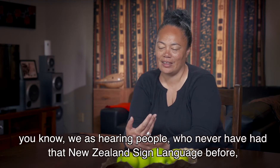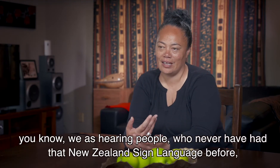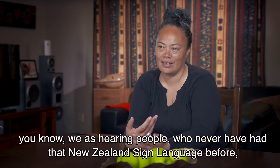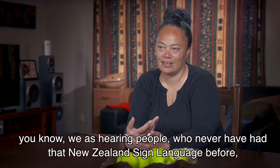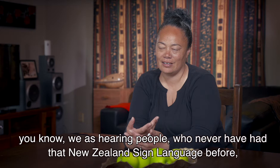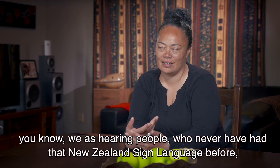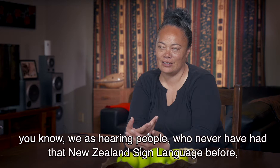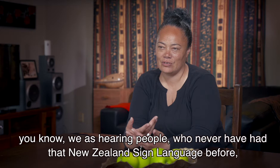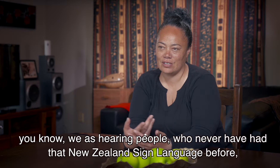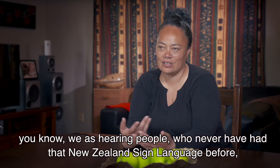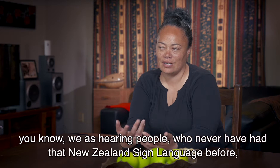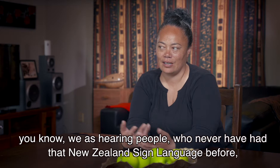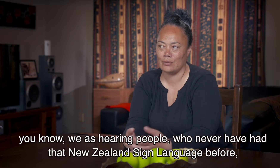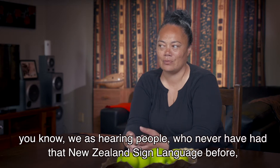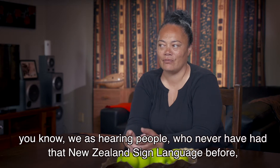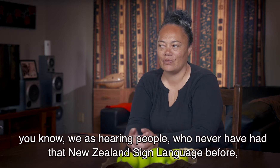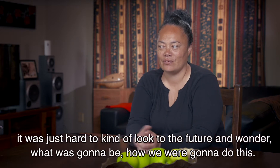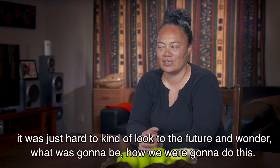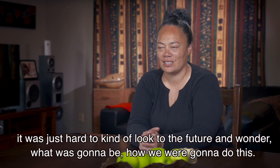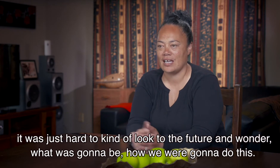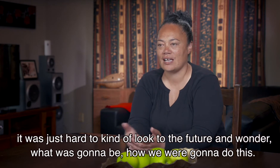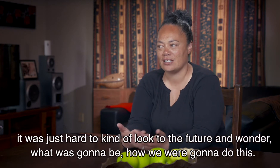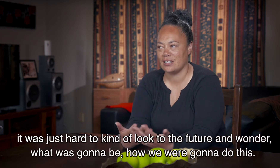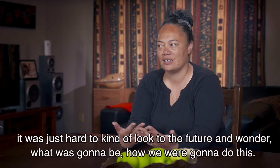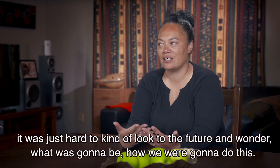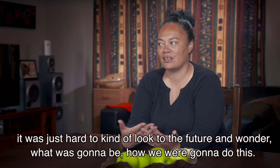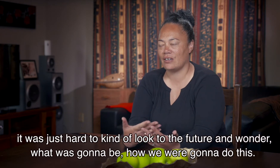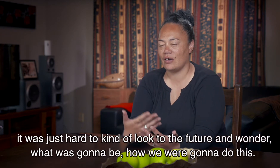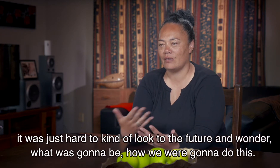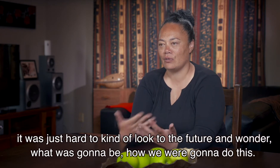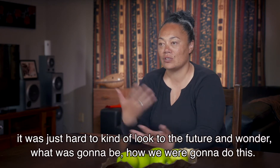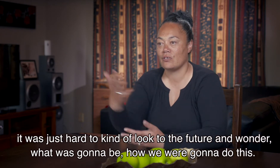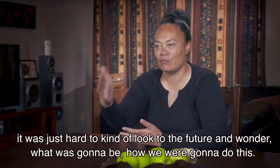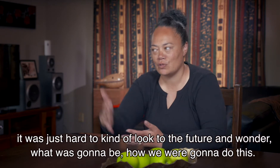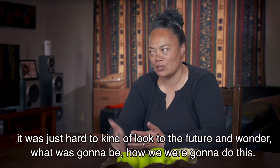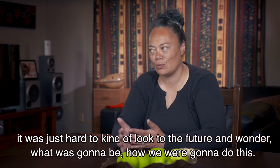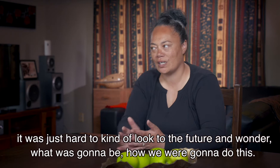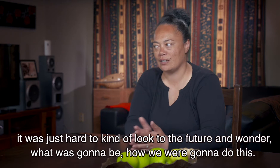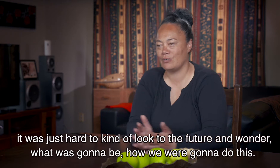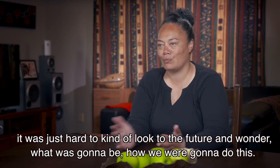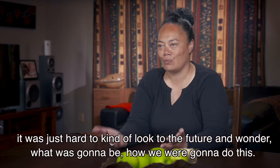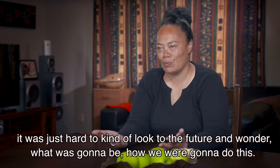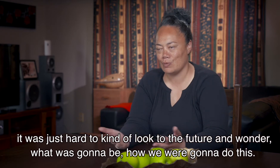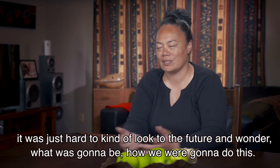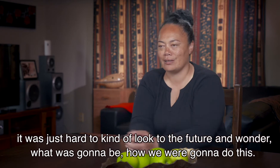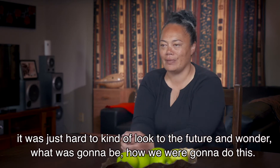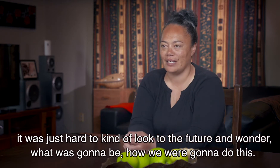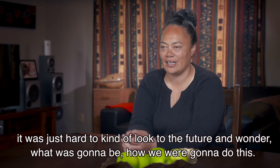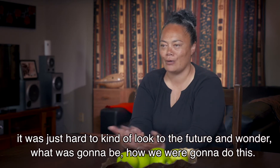that New Zealand Sign Language before, it was just hard to kind of look to the future and wonder what was going to be, how we